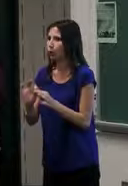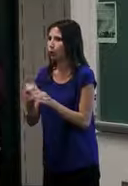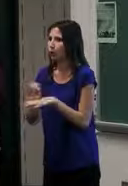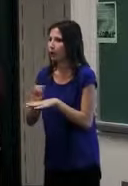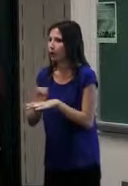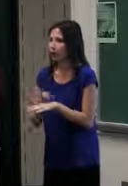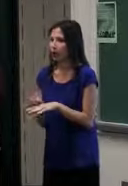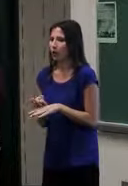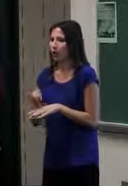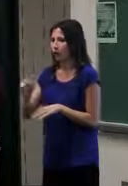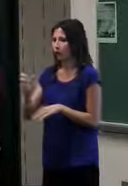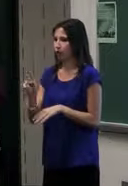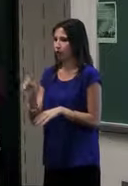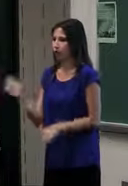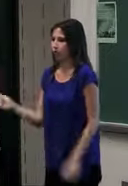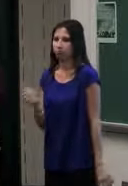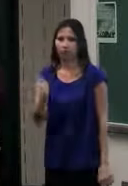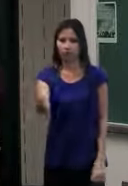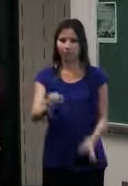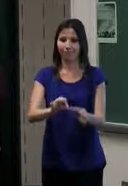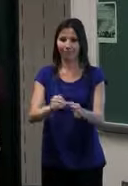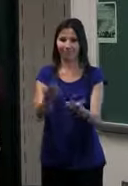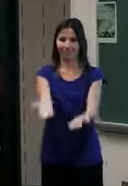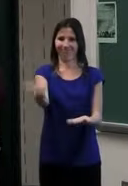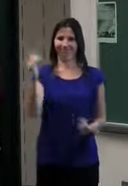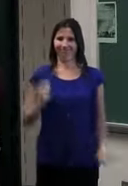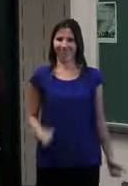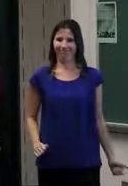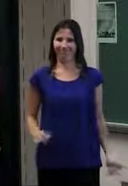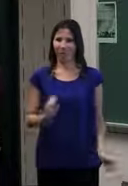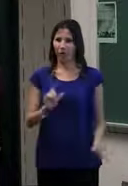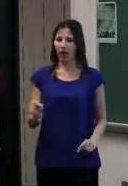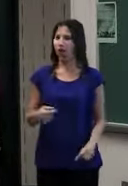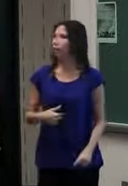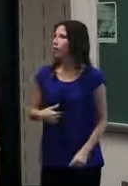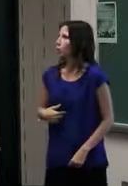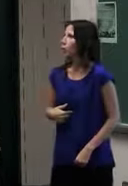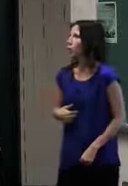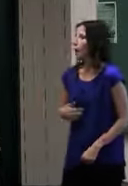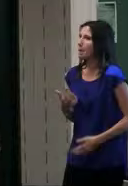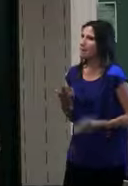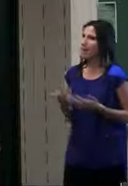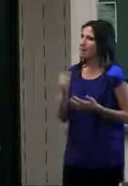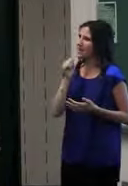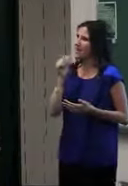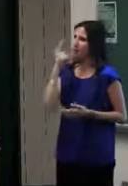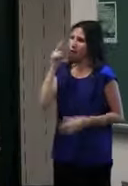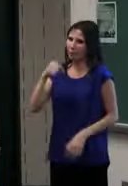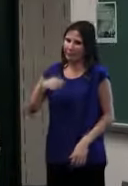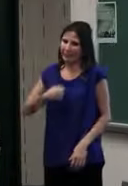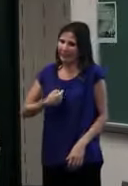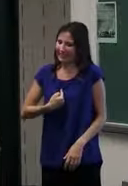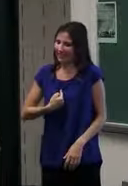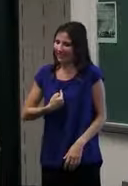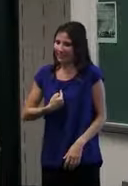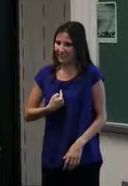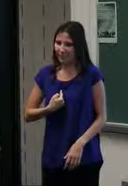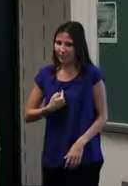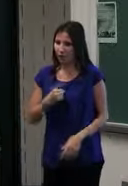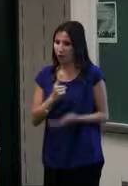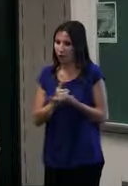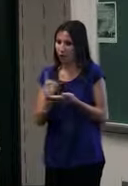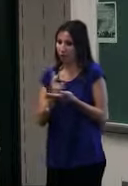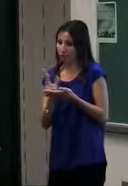interpreting, and it was like, holy cow, maybe this isn't for me. It was just, I crashed and burned like the first couple of